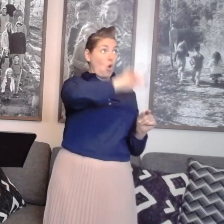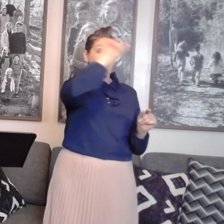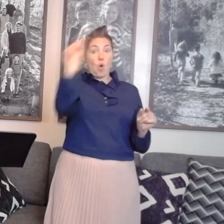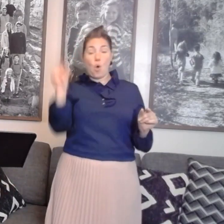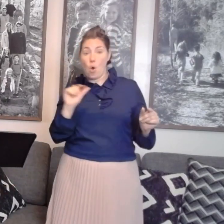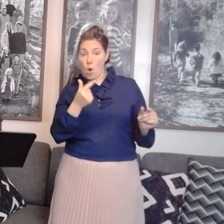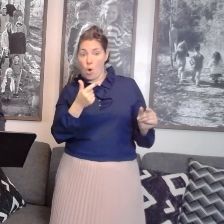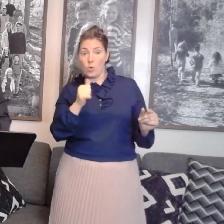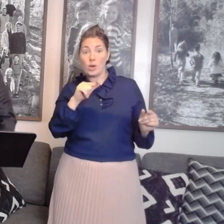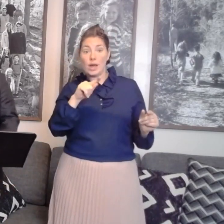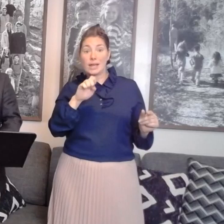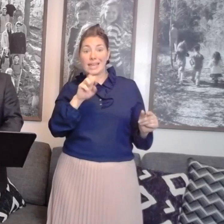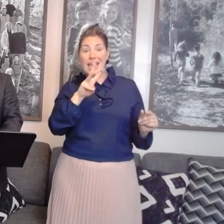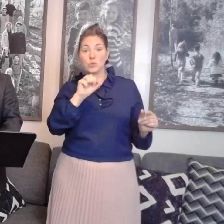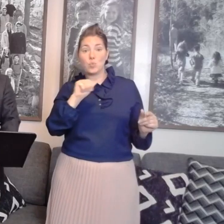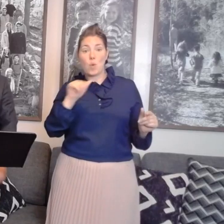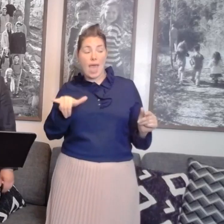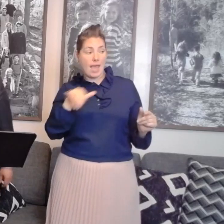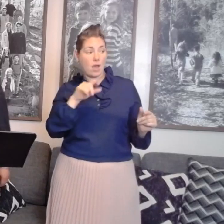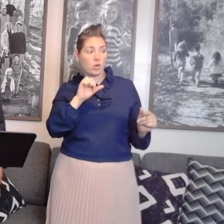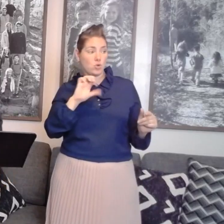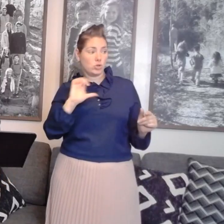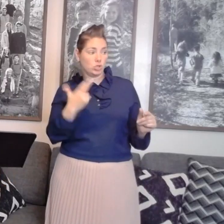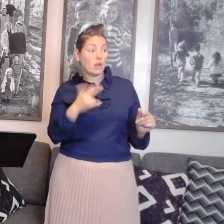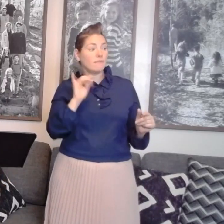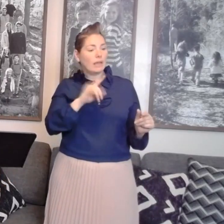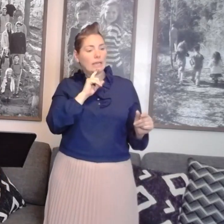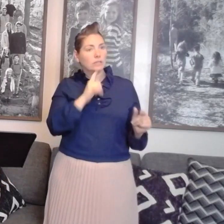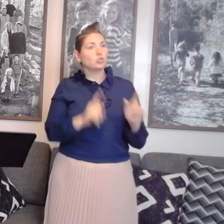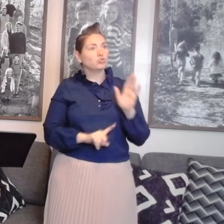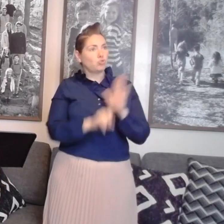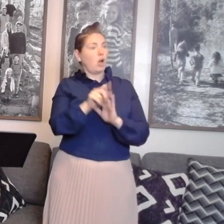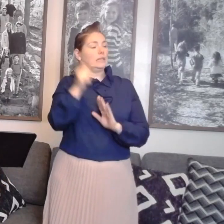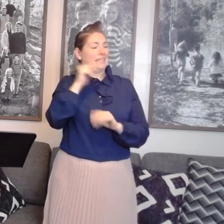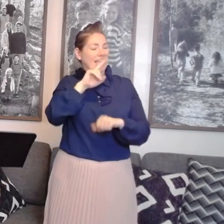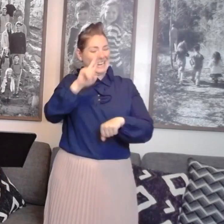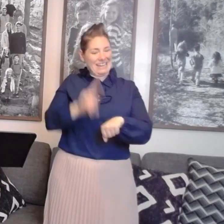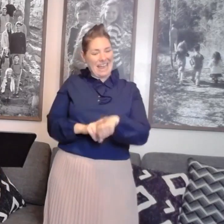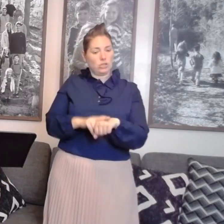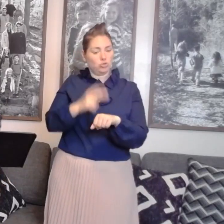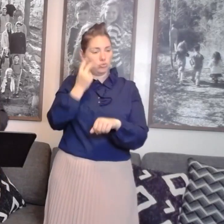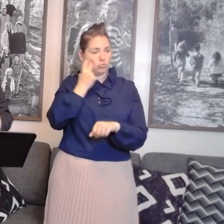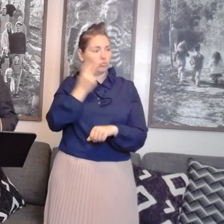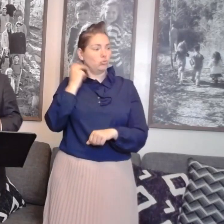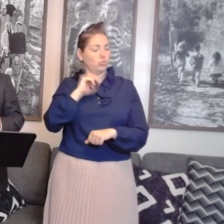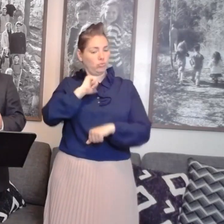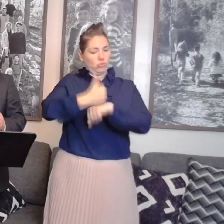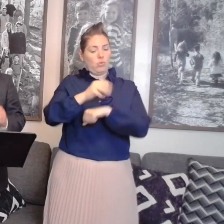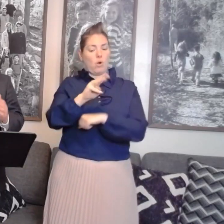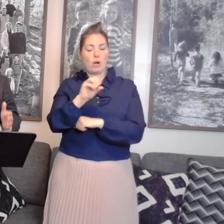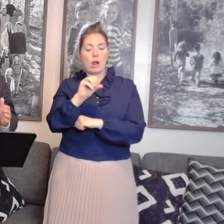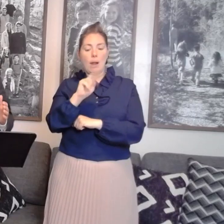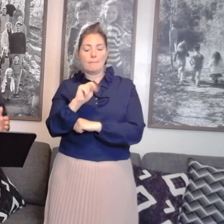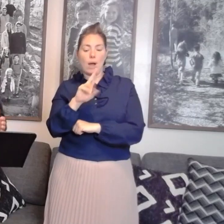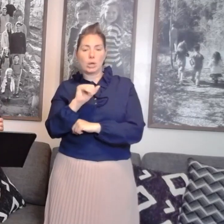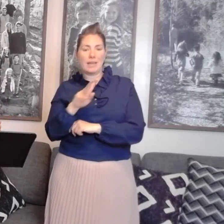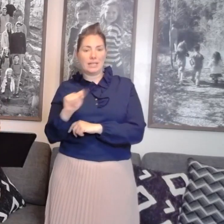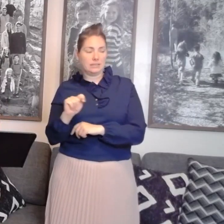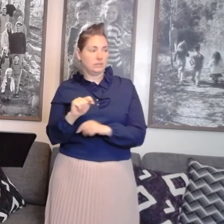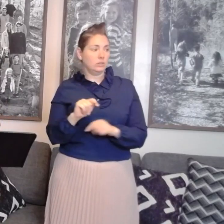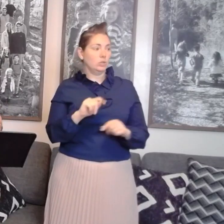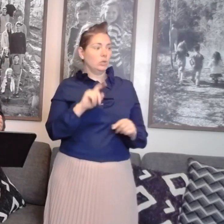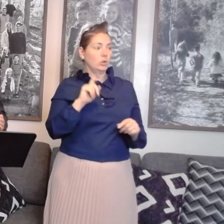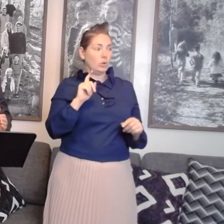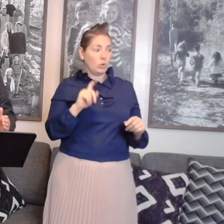the tallest national monument in the United States. It was built by placing one section